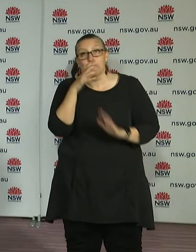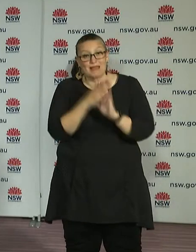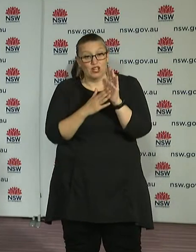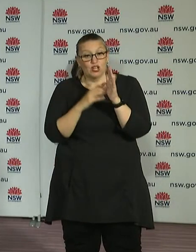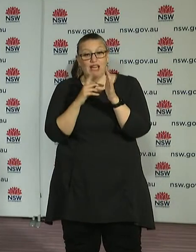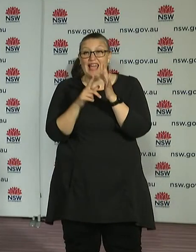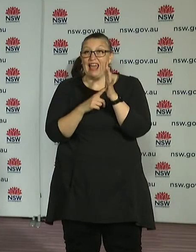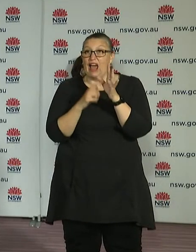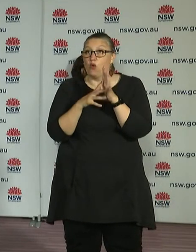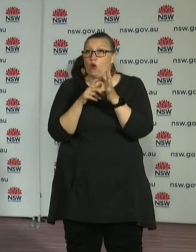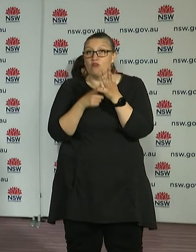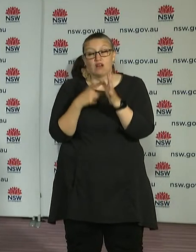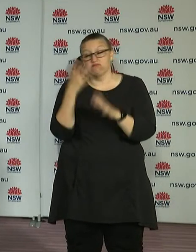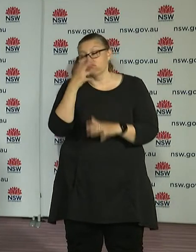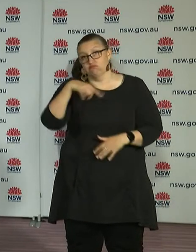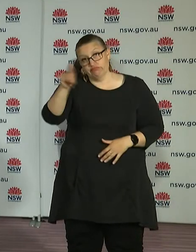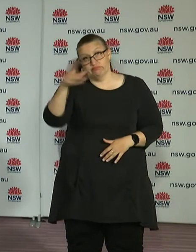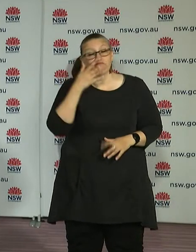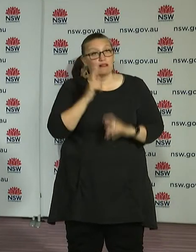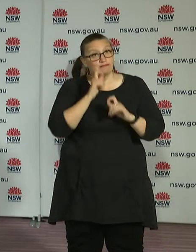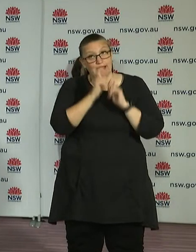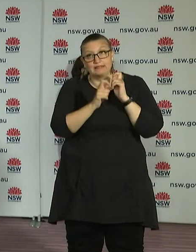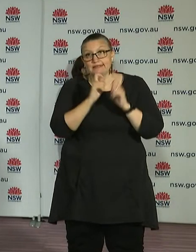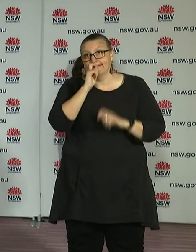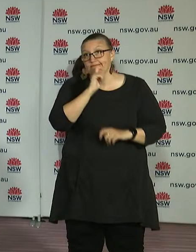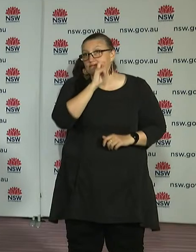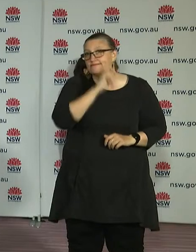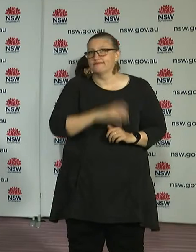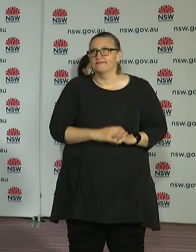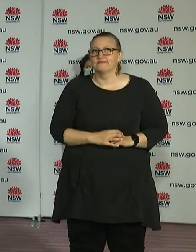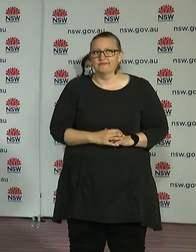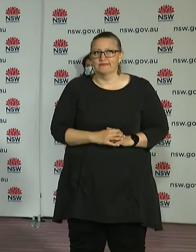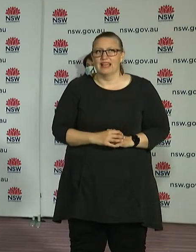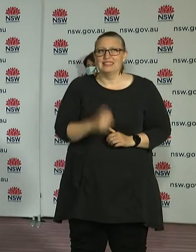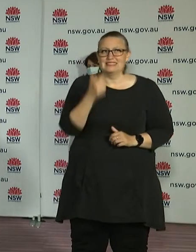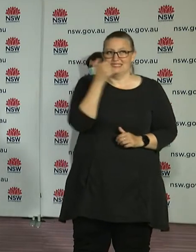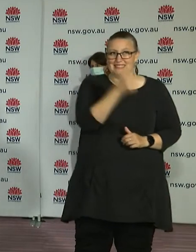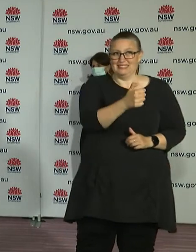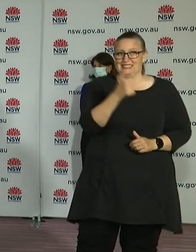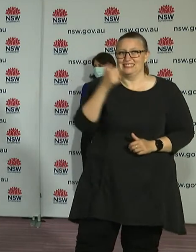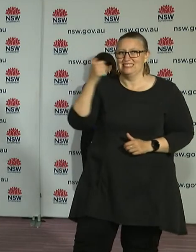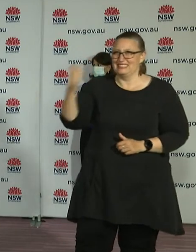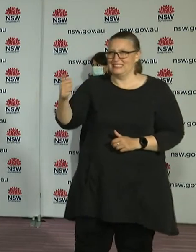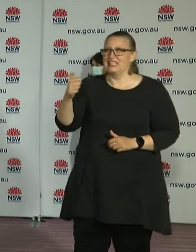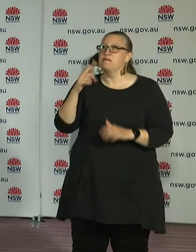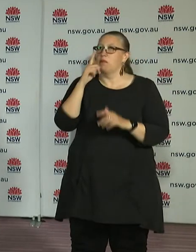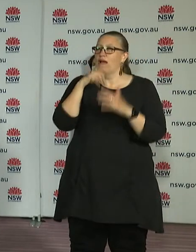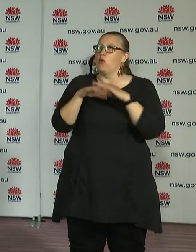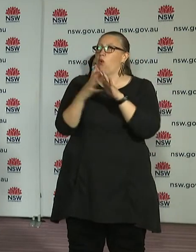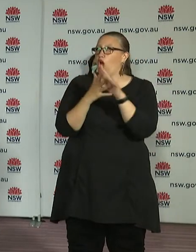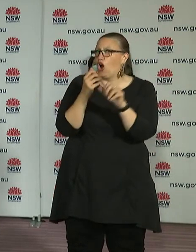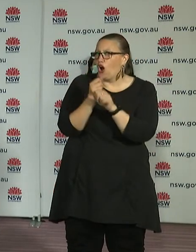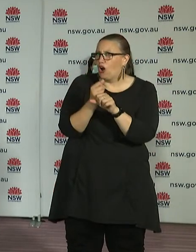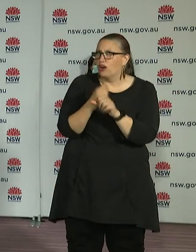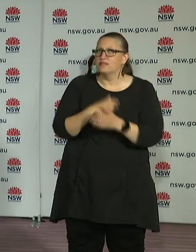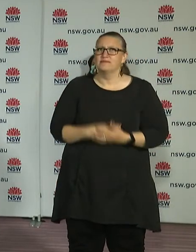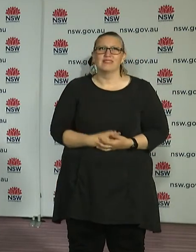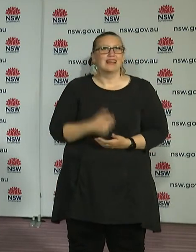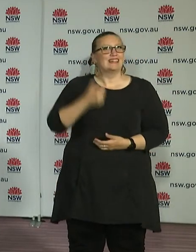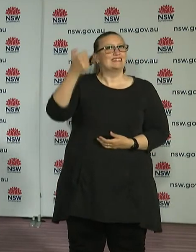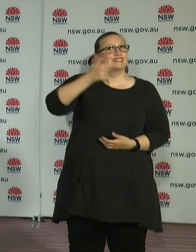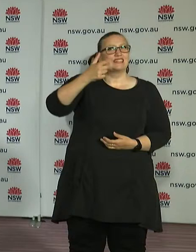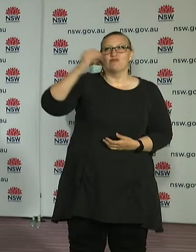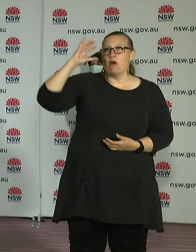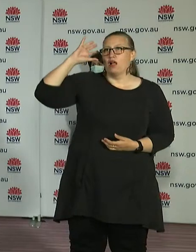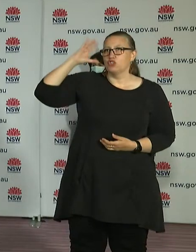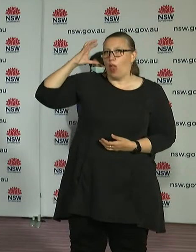Shoalhaven. There are 66 cases from the Wollongong local government area, 16 cases from the Shell Harbour local